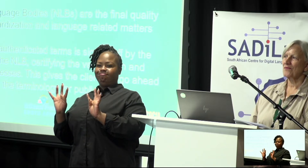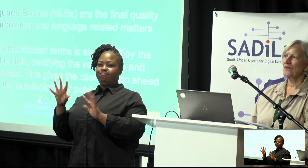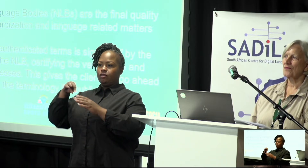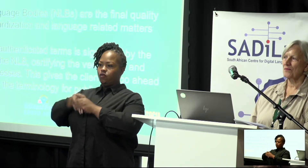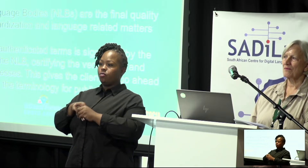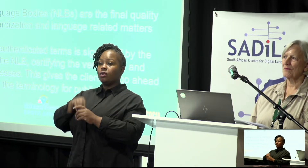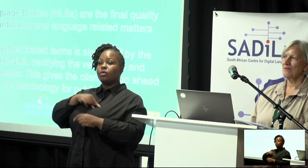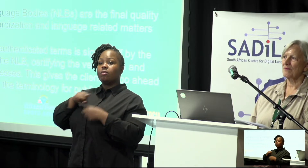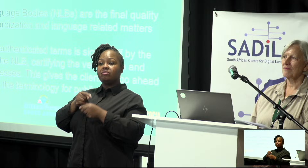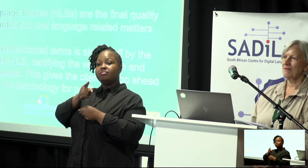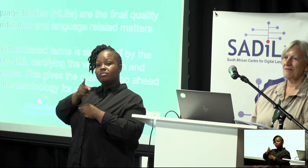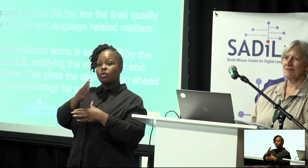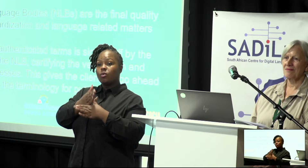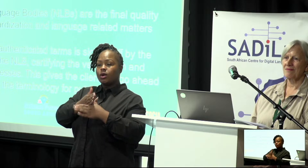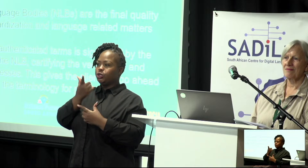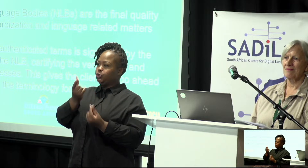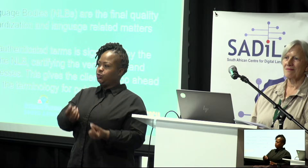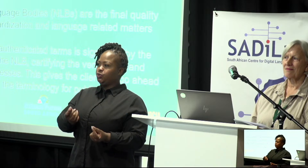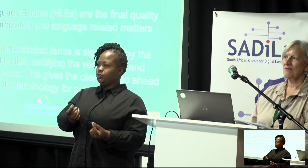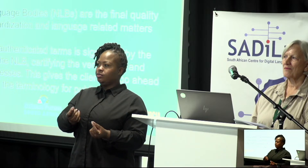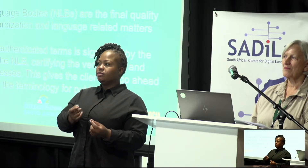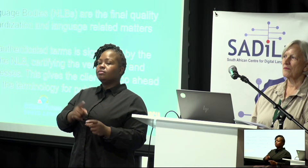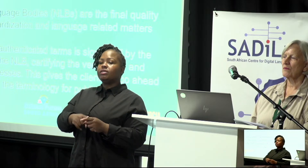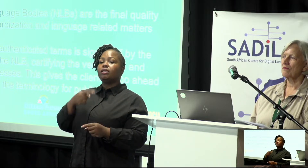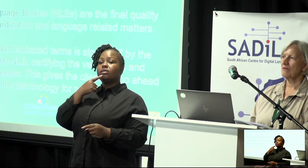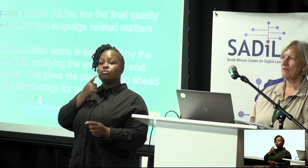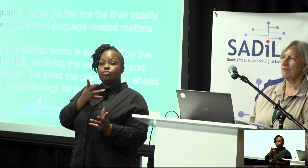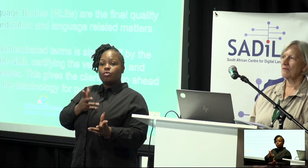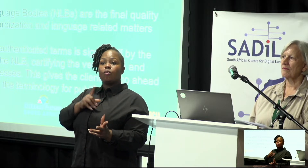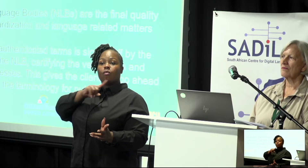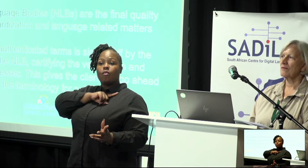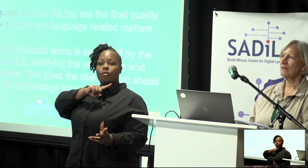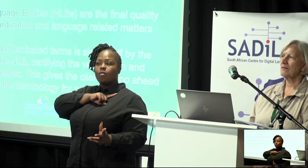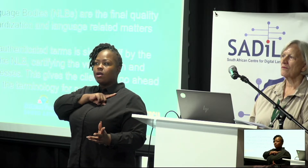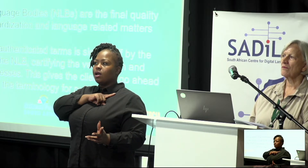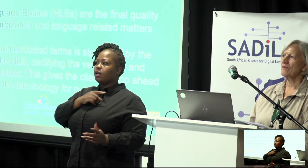about what they do in there. And I say this because